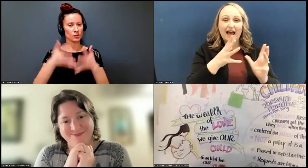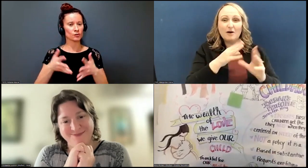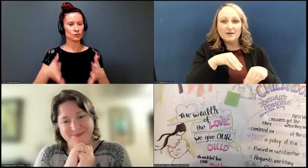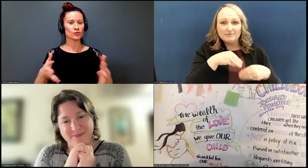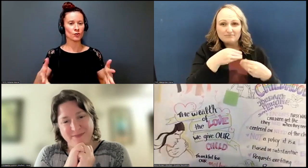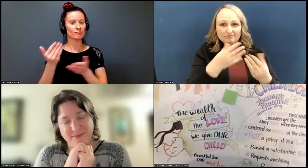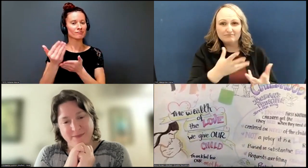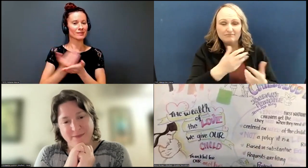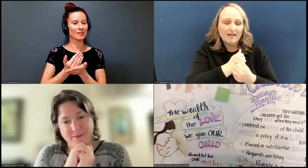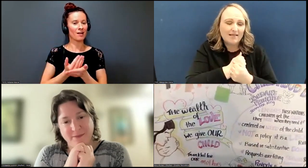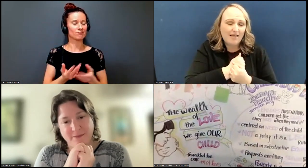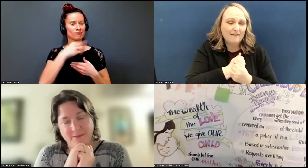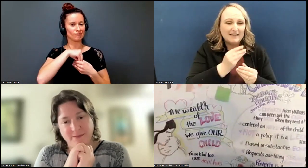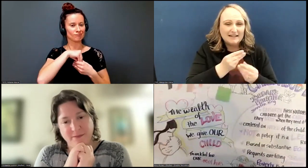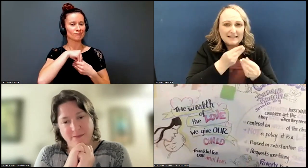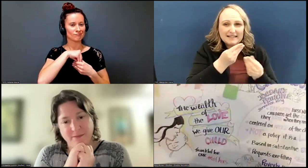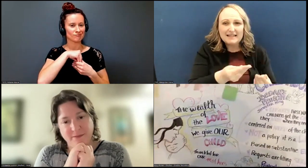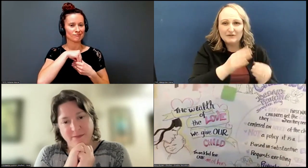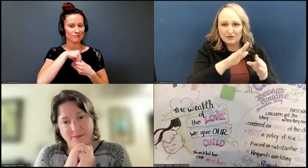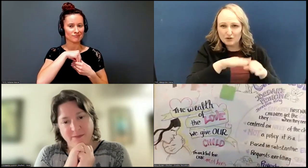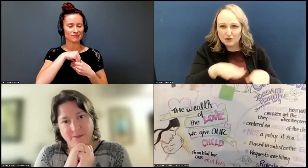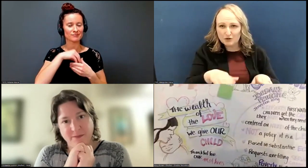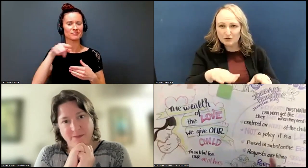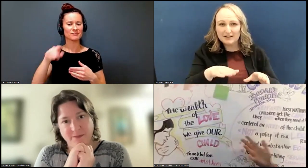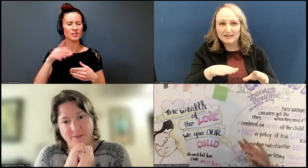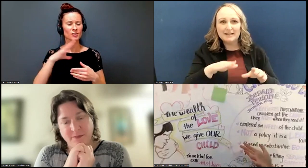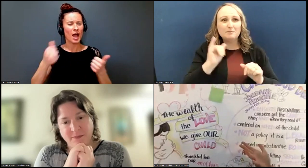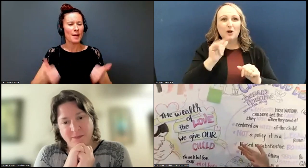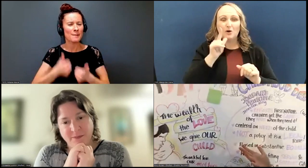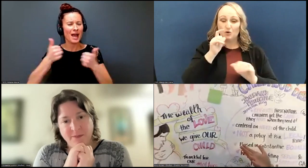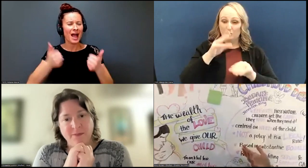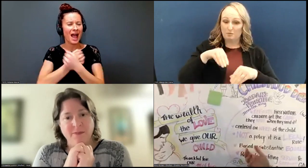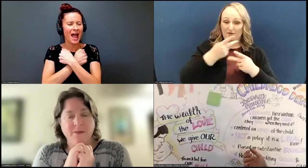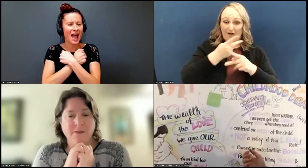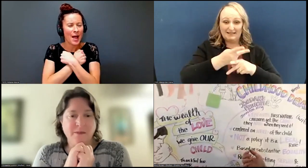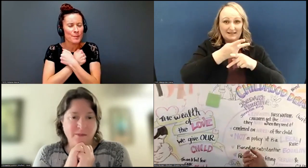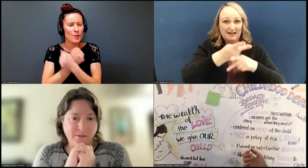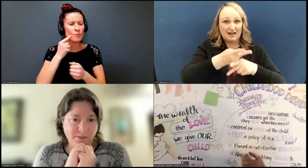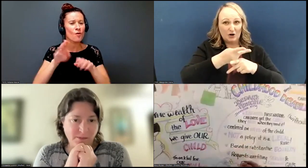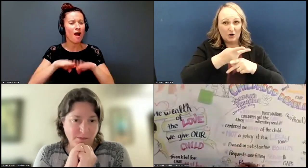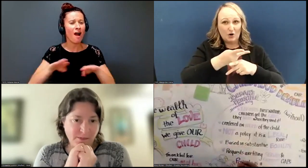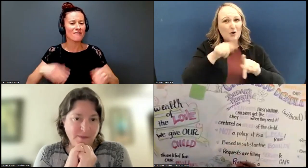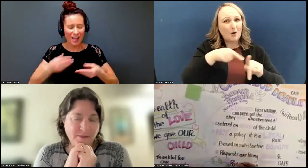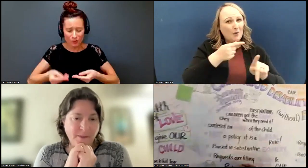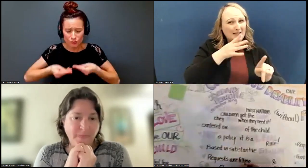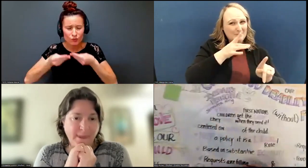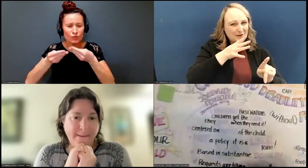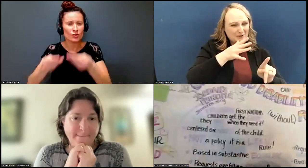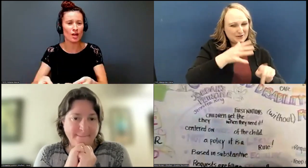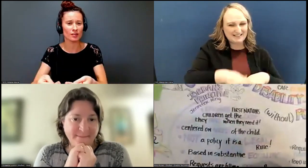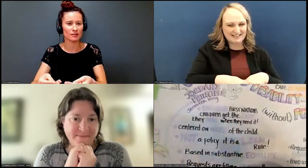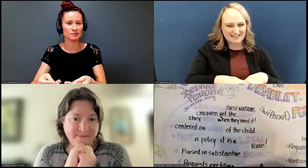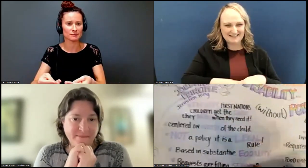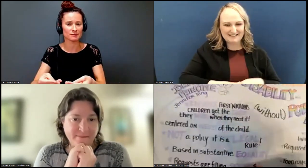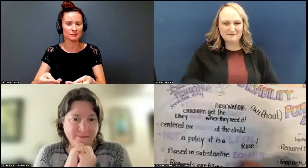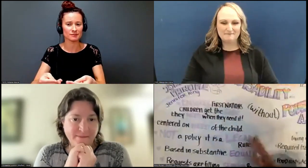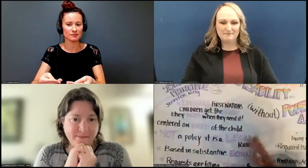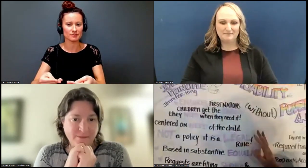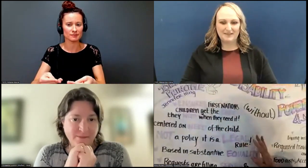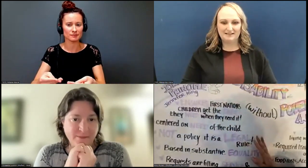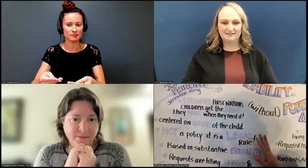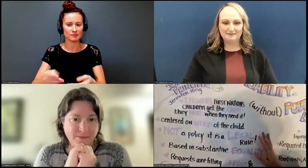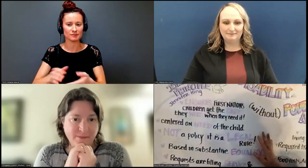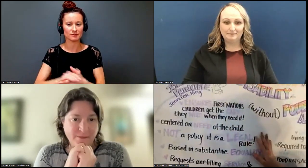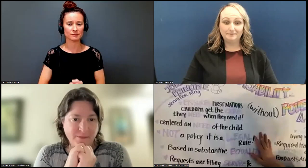and thankful for our mothers, but I think also caregivers in the way that's a really expansive definition. We then went on